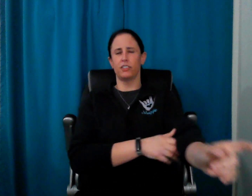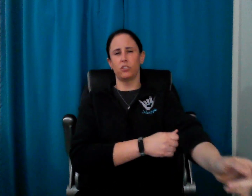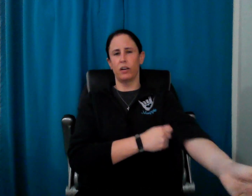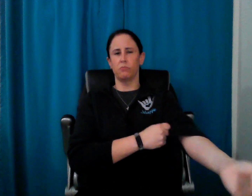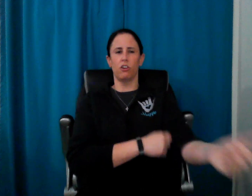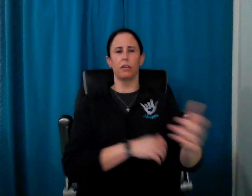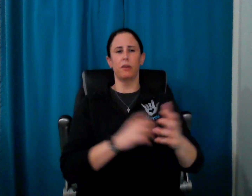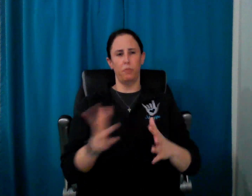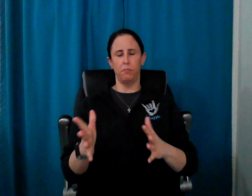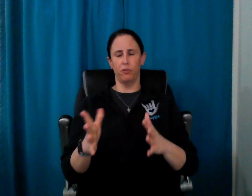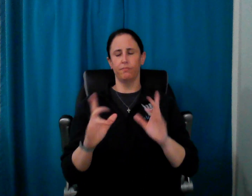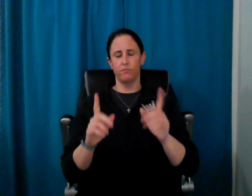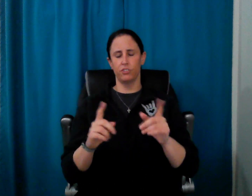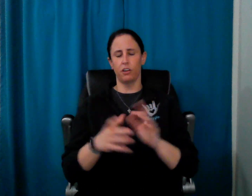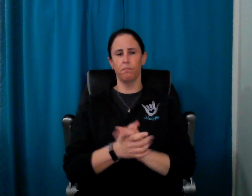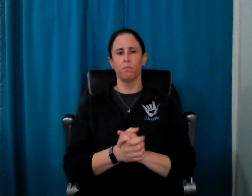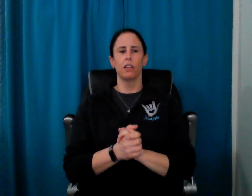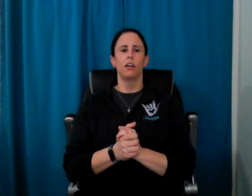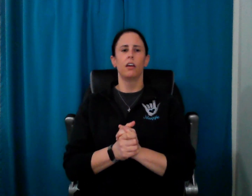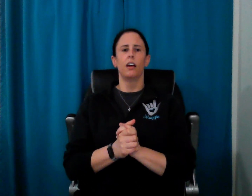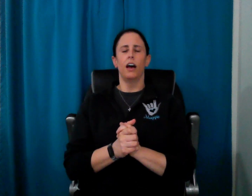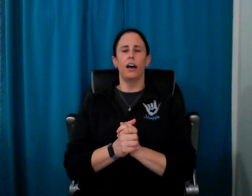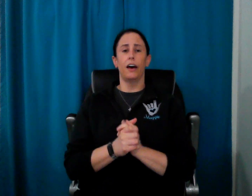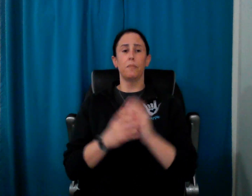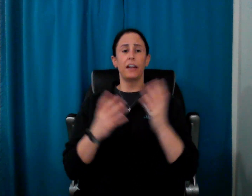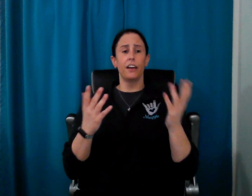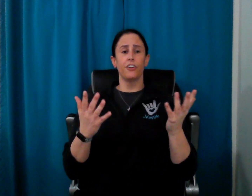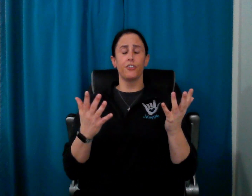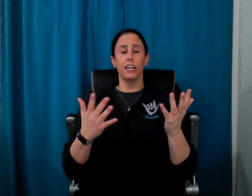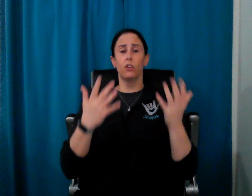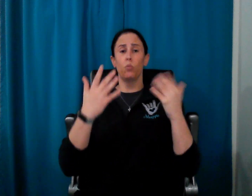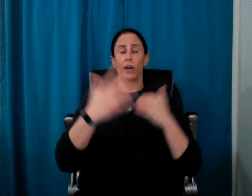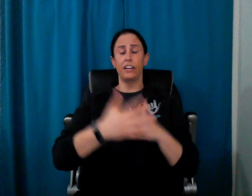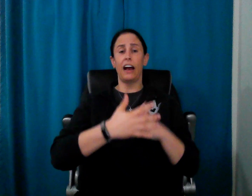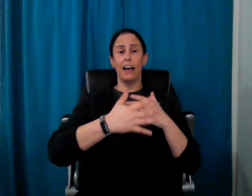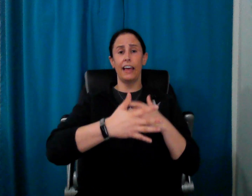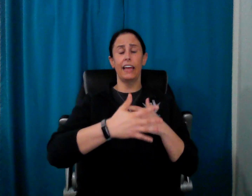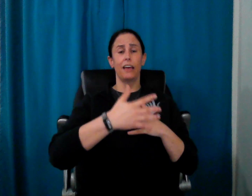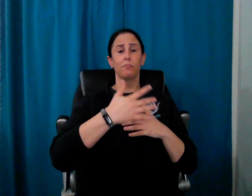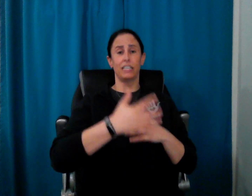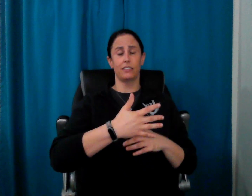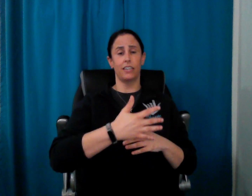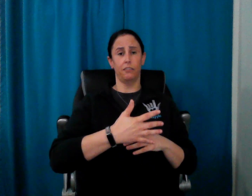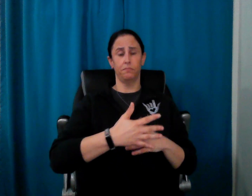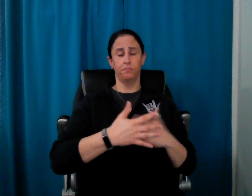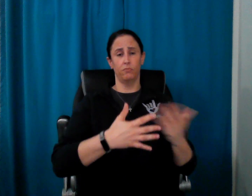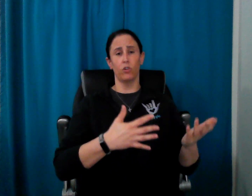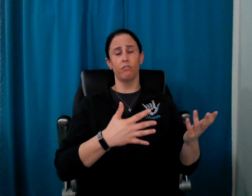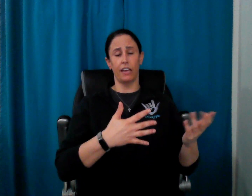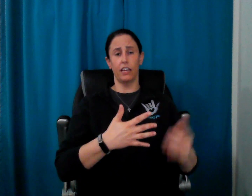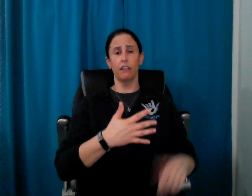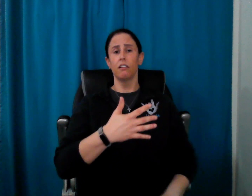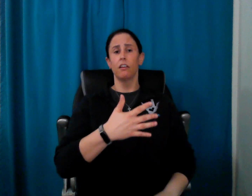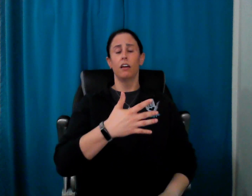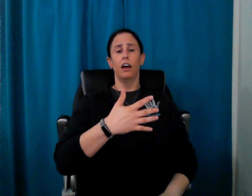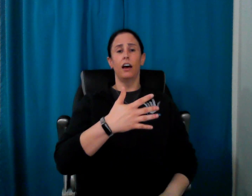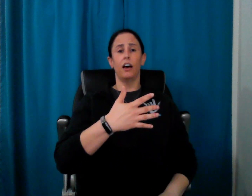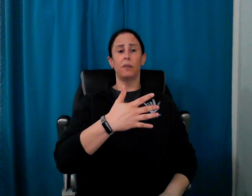sense when I'm talking about people. So another thing, when I am listing or ranking, I'm